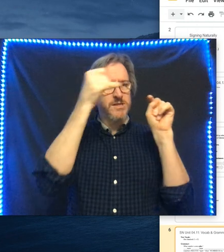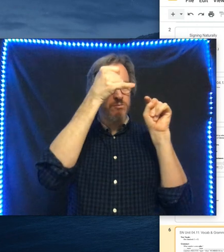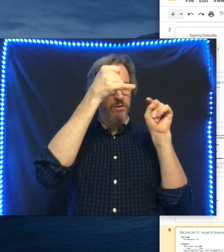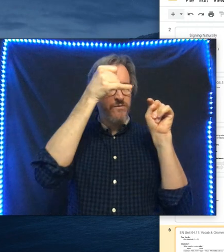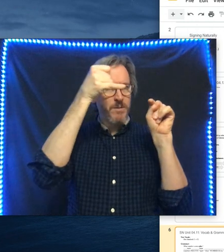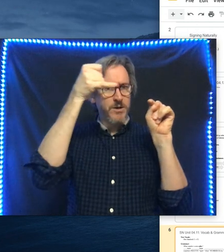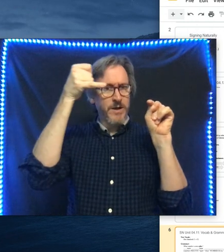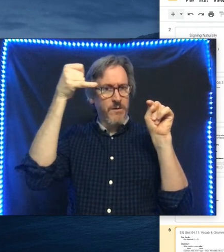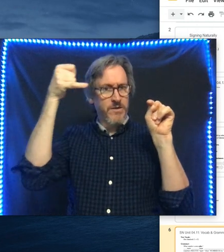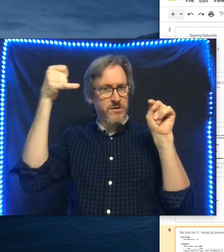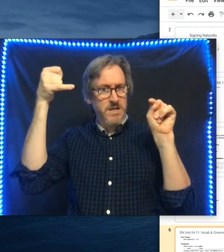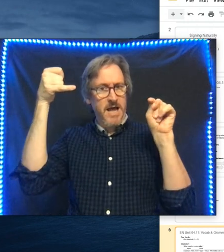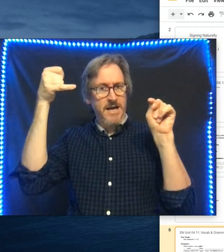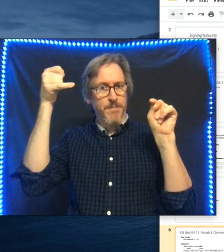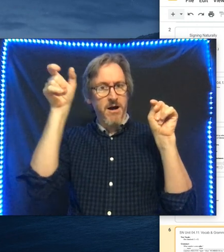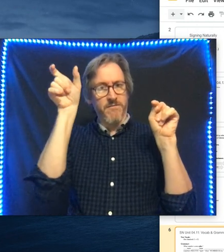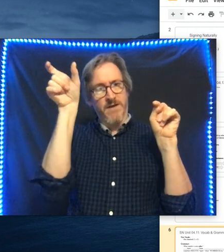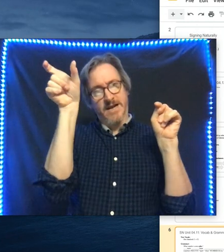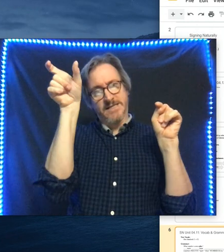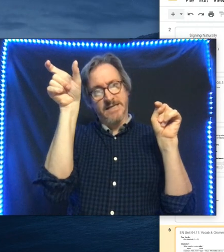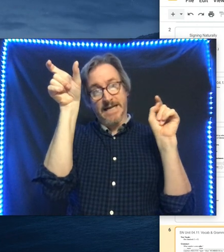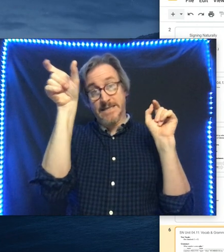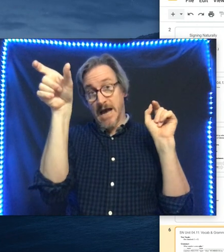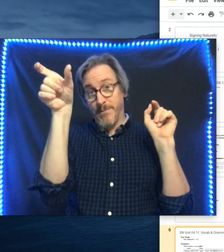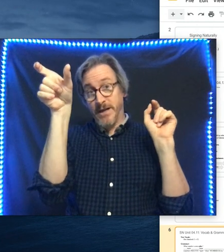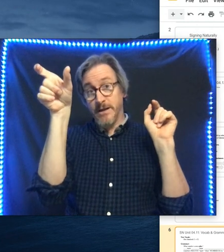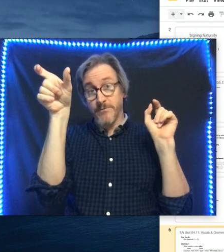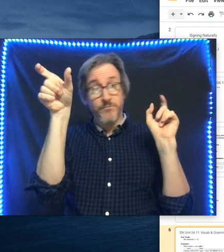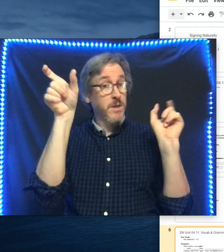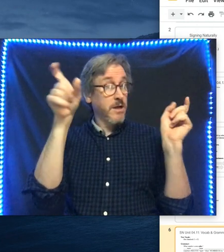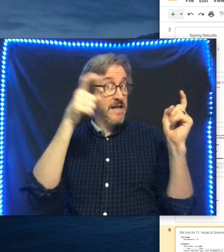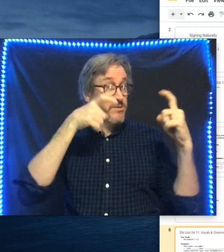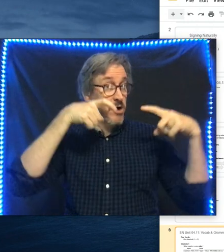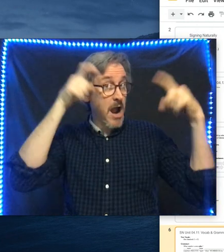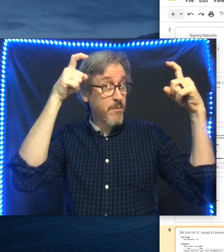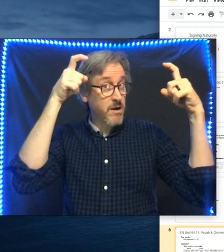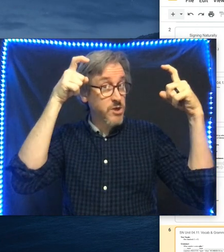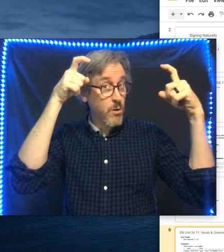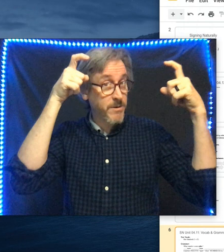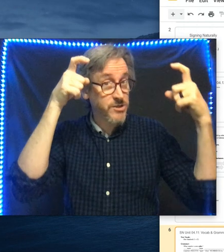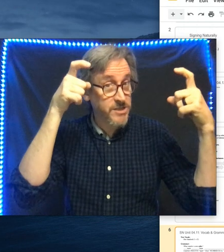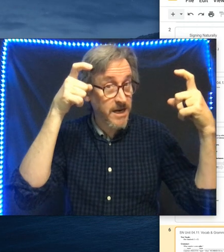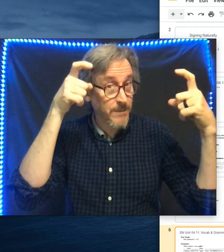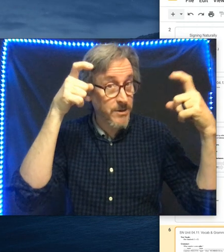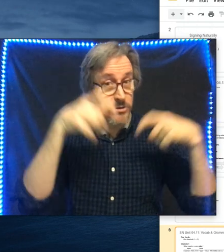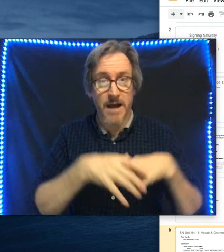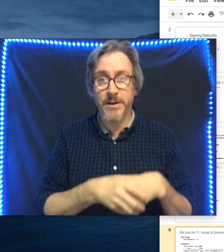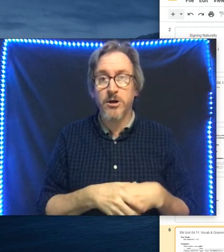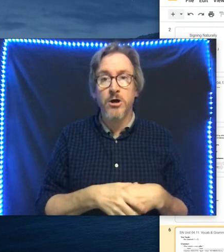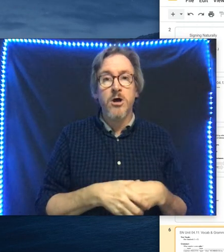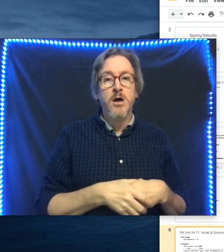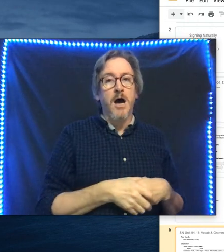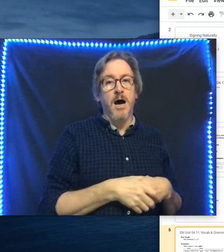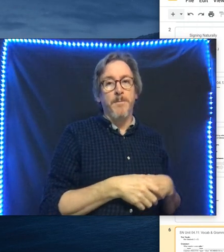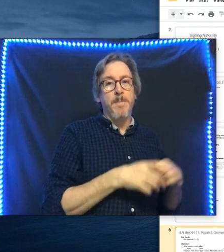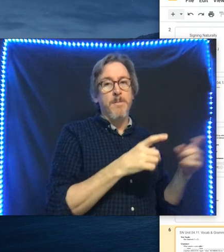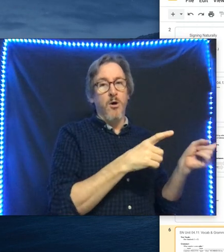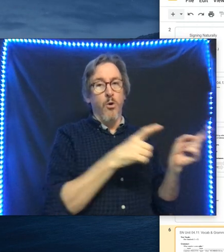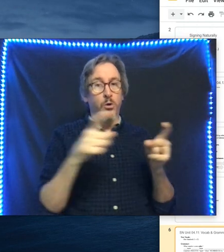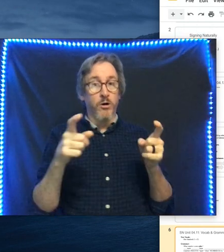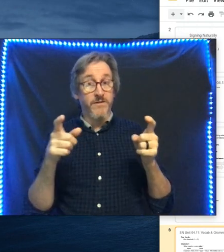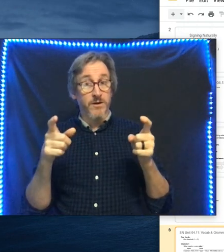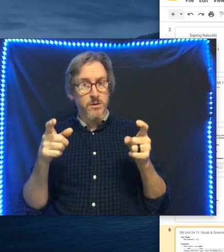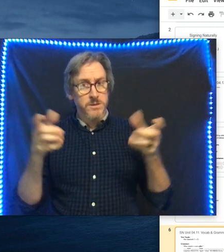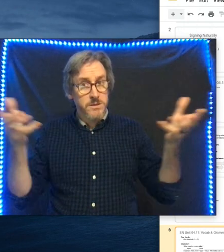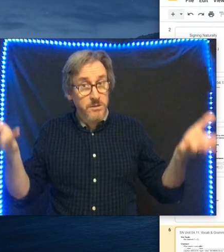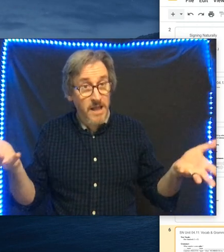if you notice, we've been doing, there's a line above and it says like topic. That's where your eyebrows go up because you're setting up a new topic.